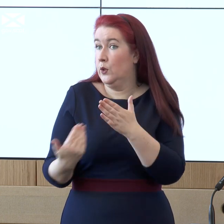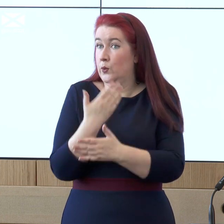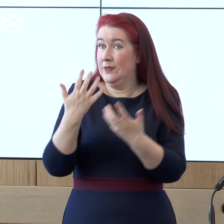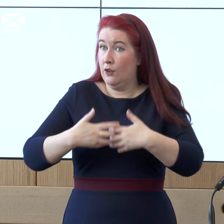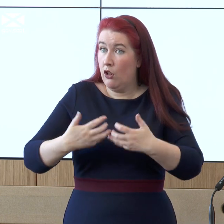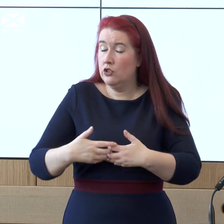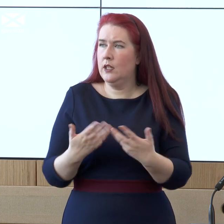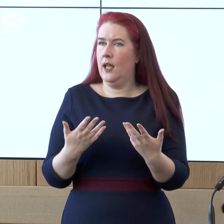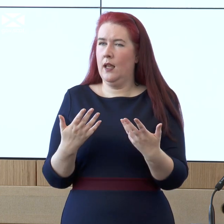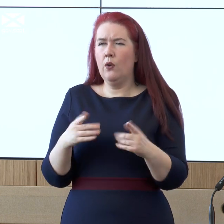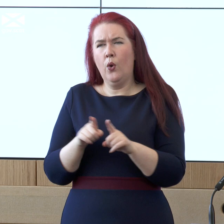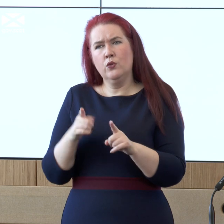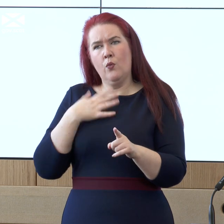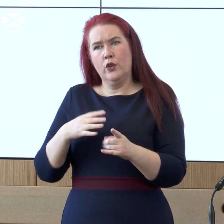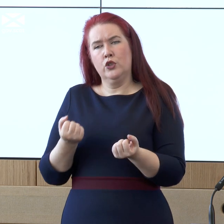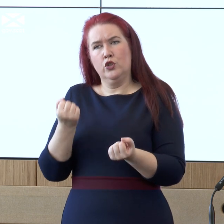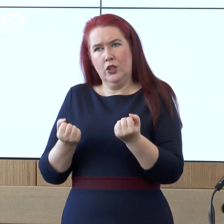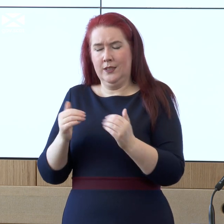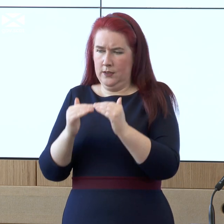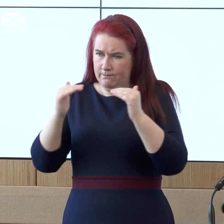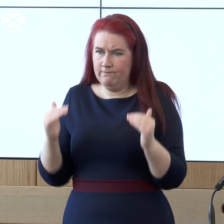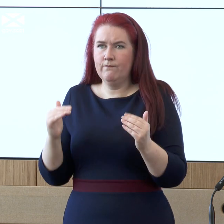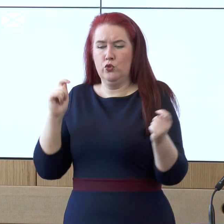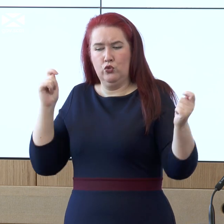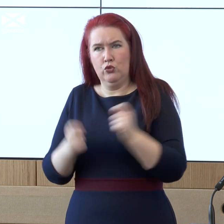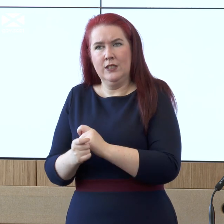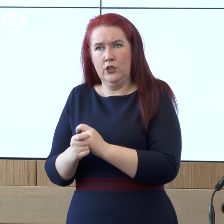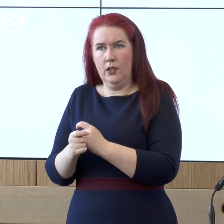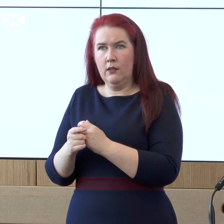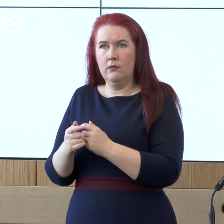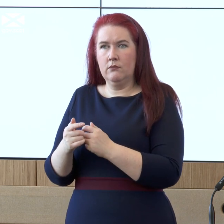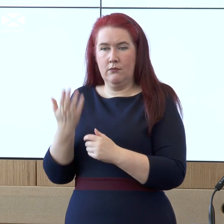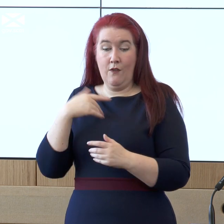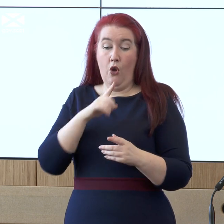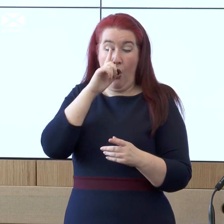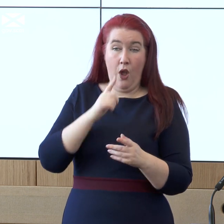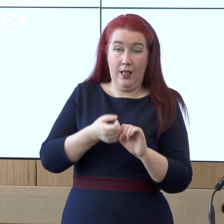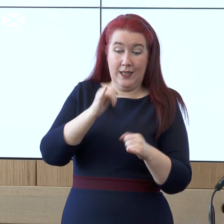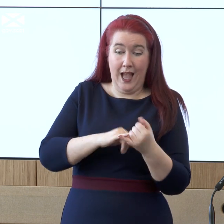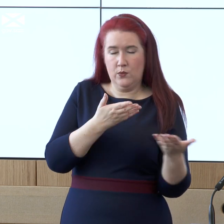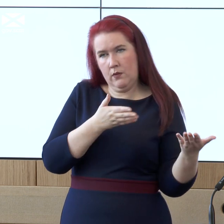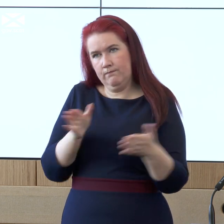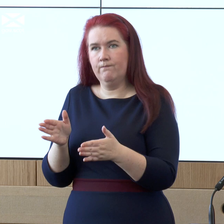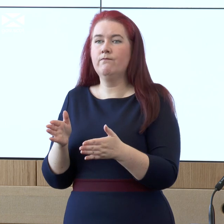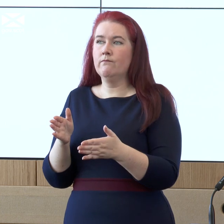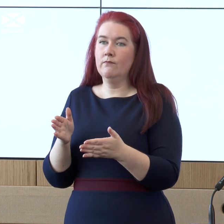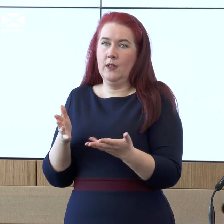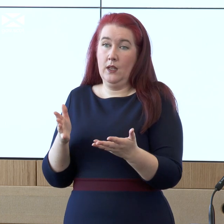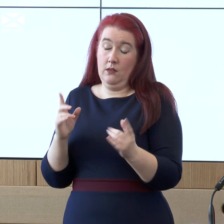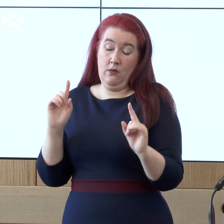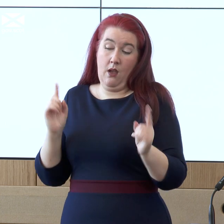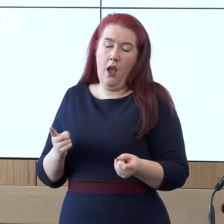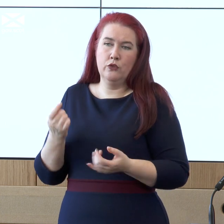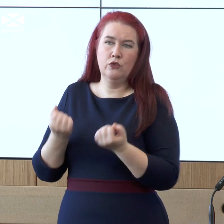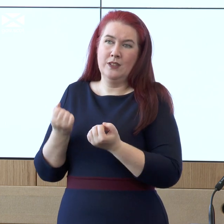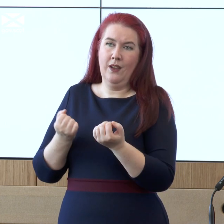to deliver the just transition we and the world needs. It's an approach that cannot be justified in the face of the climate emergency, but